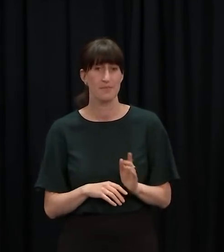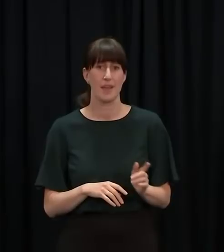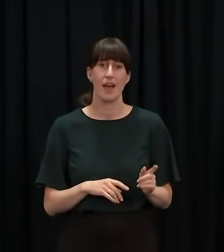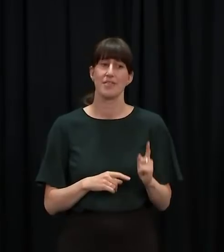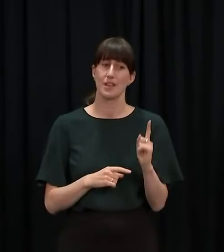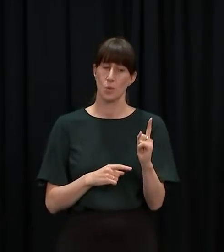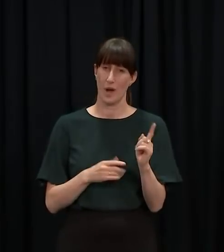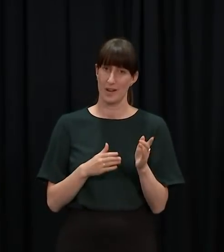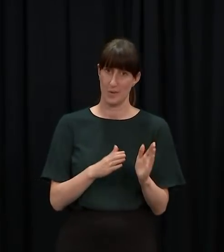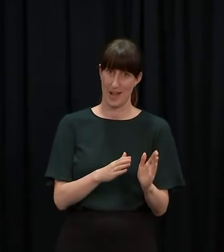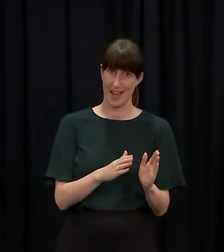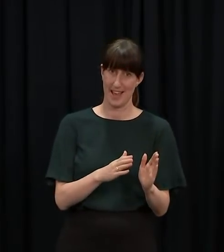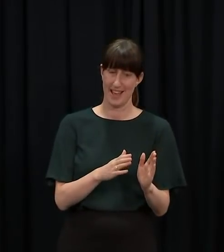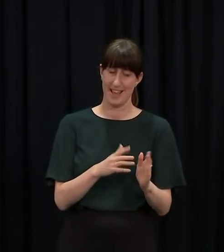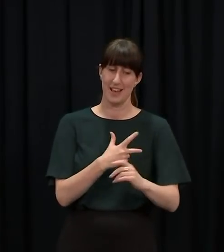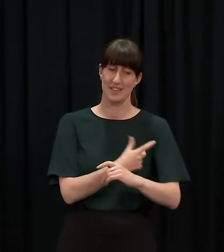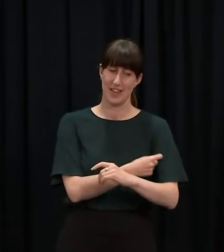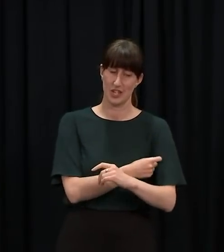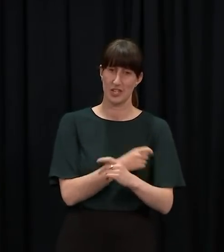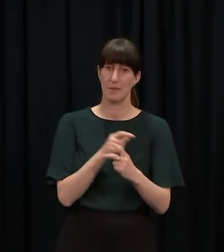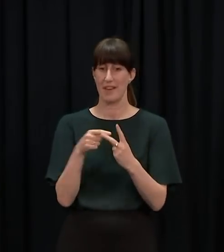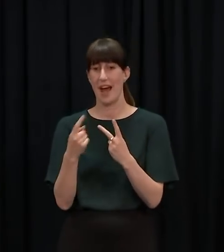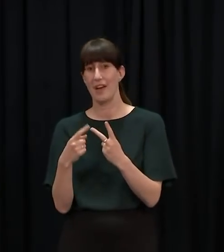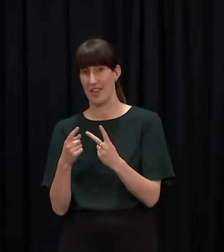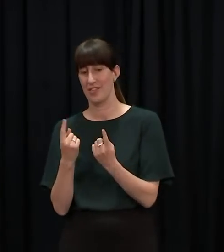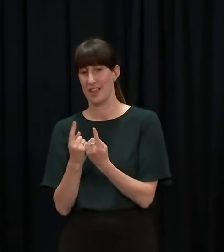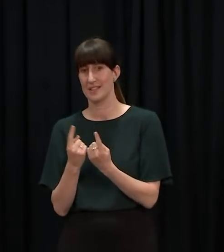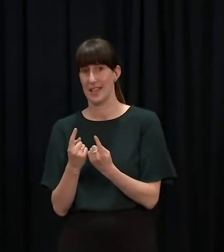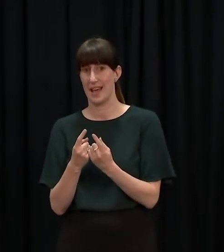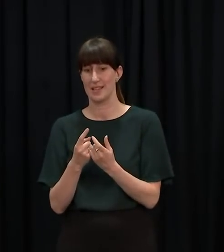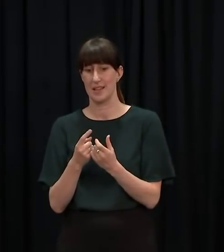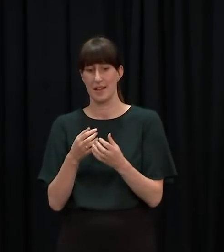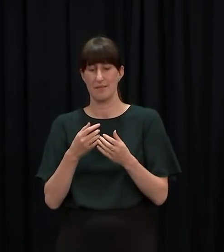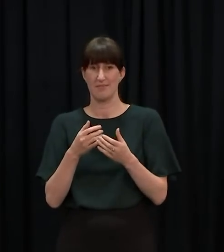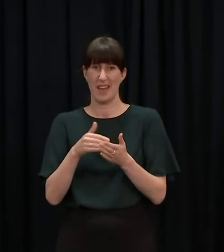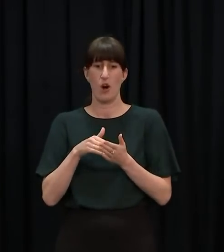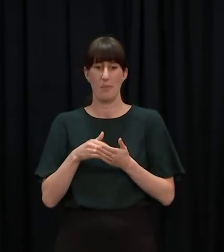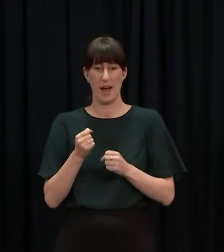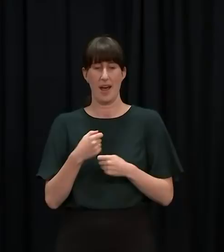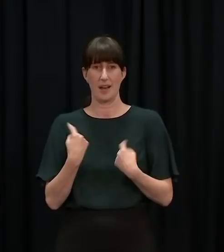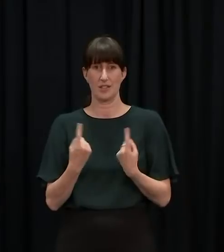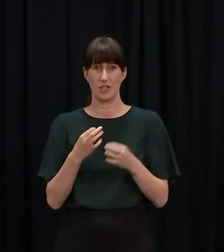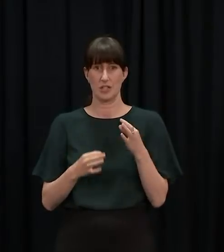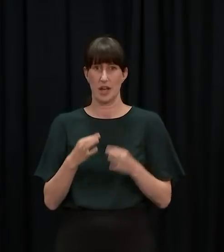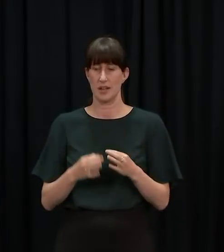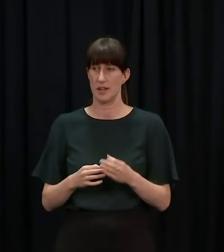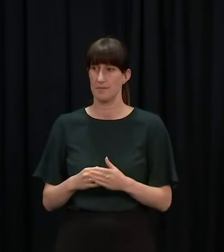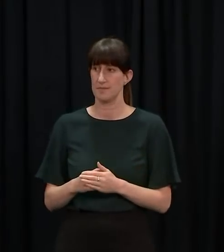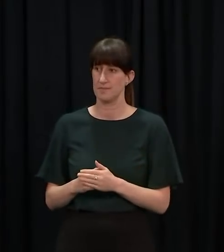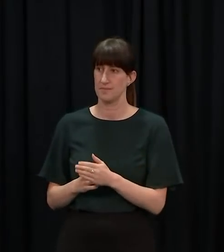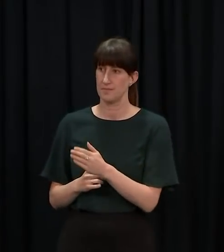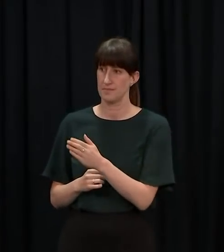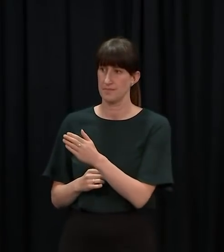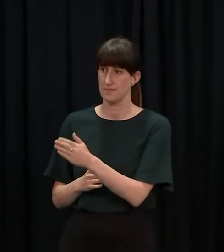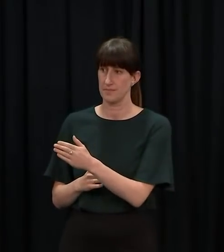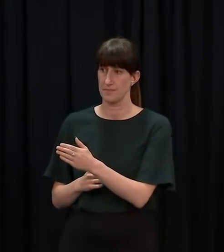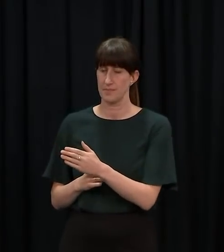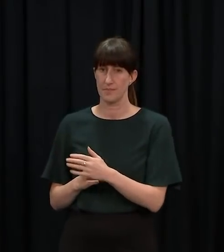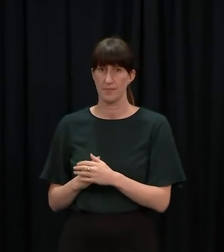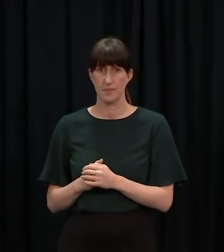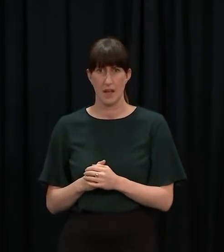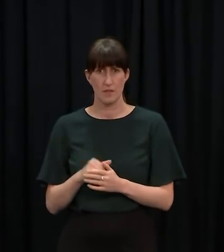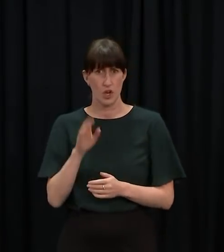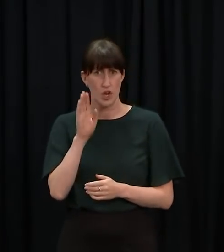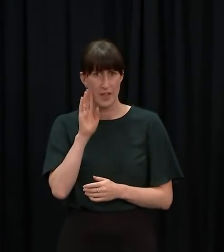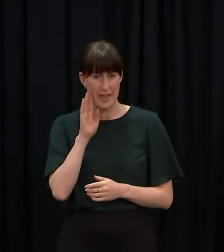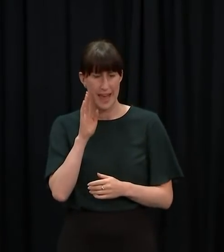around loosening restrictions. Yeah. Do you want to go first? Or? Yeah, sure. So at least three gangs have had COVID infections in their